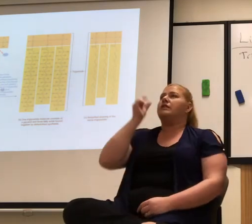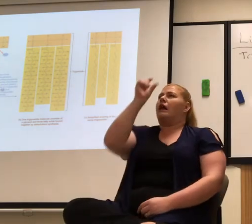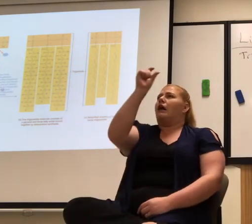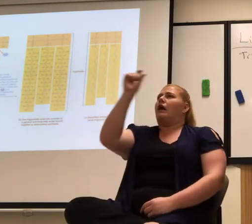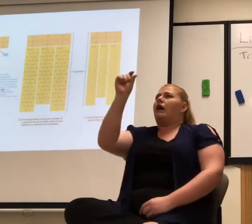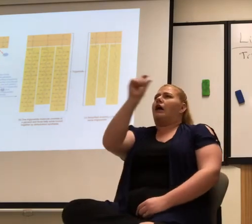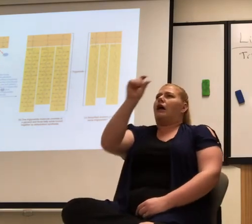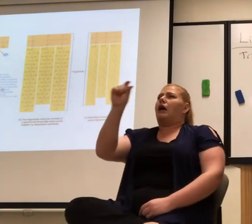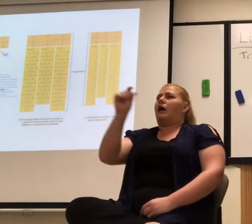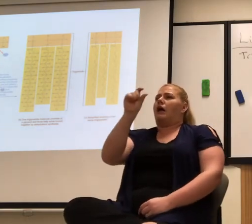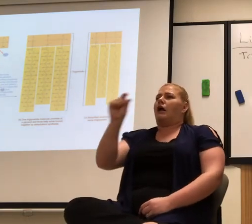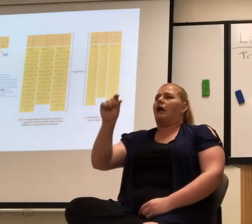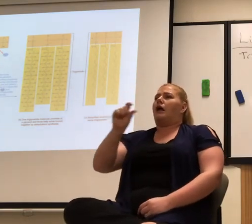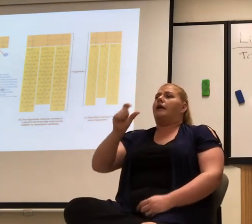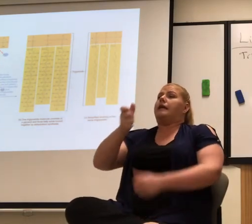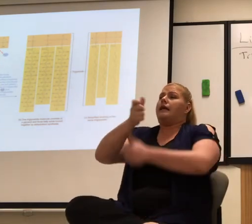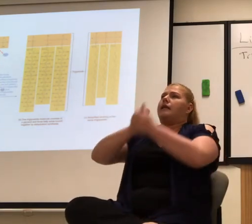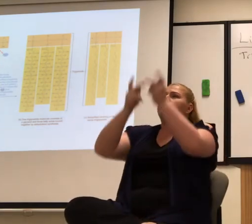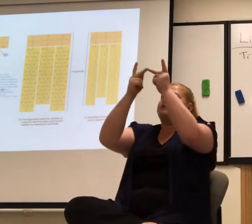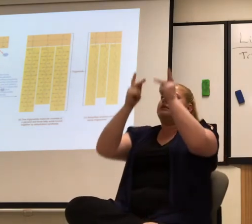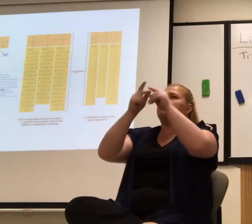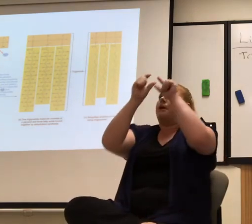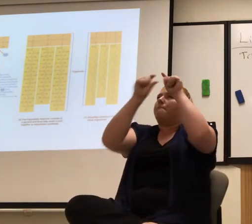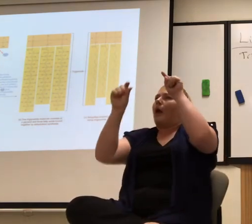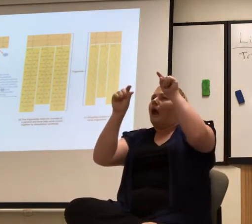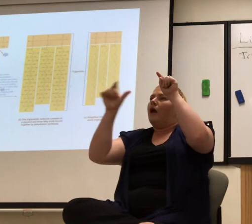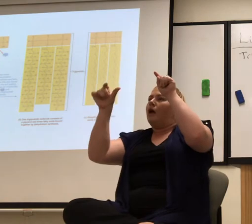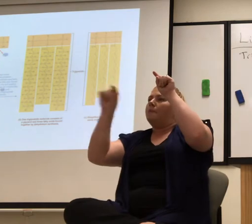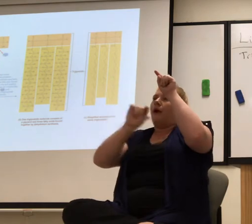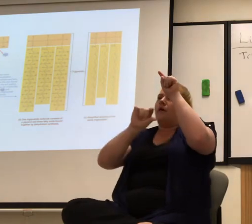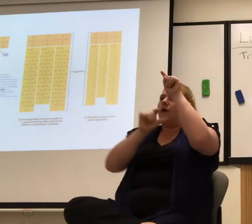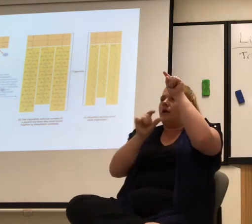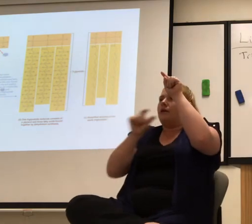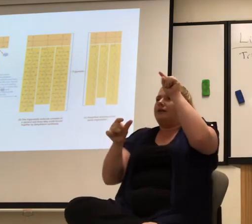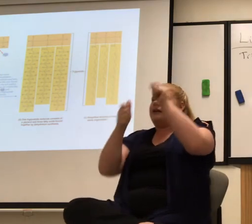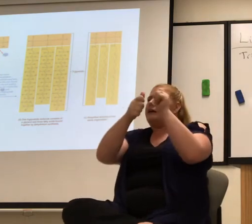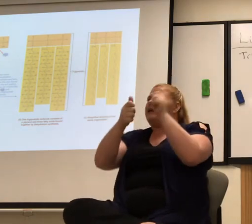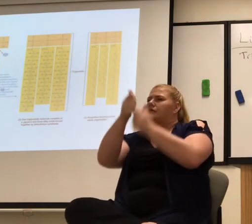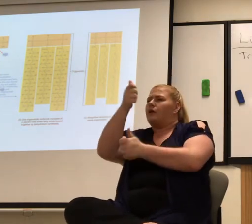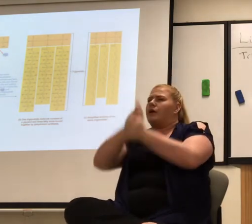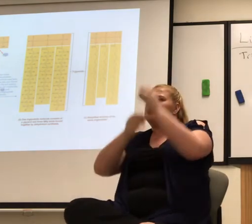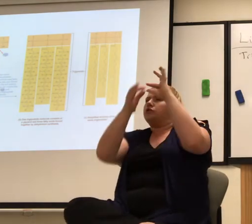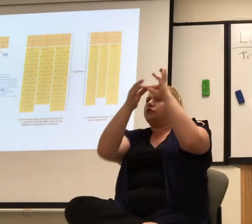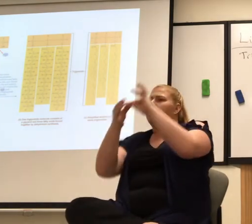1, 2, 3, there's a hydrocarbon chain called a fatty acid.